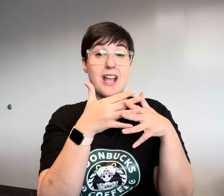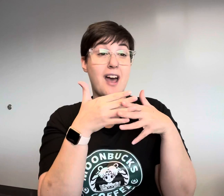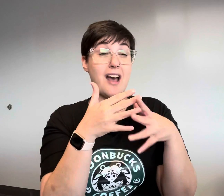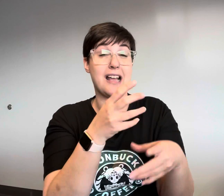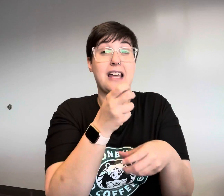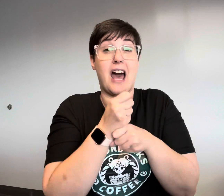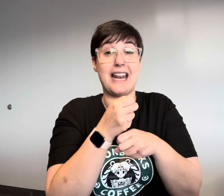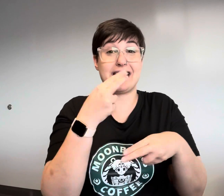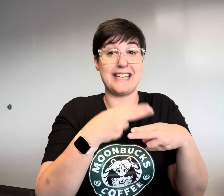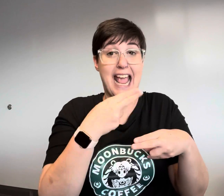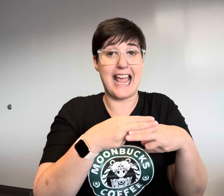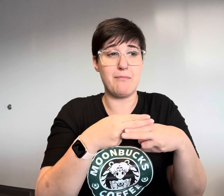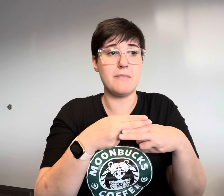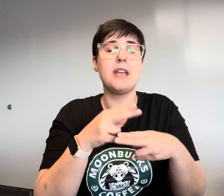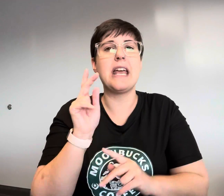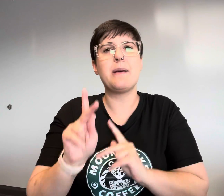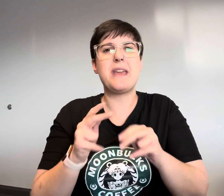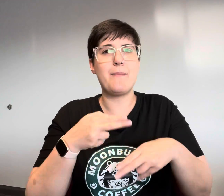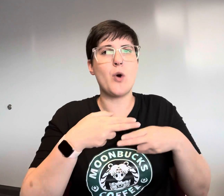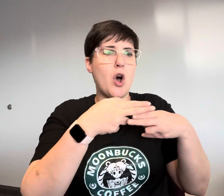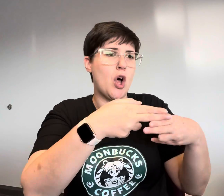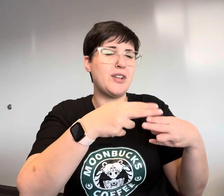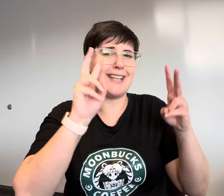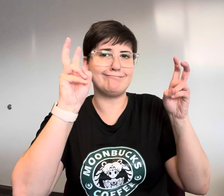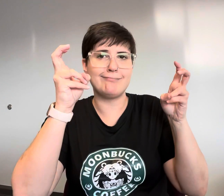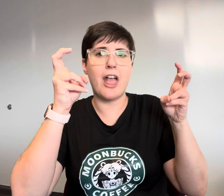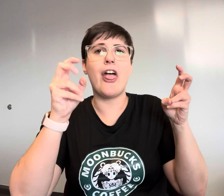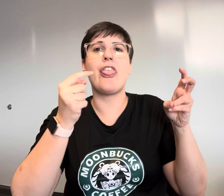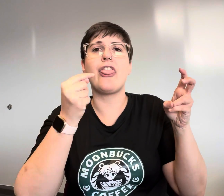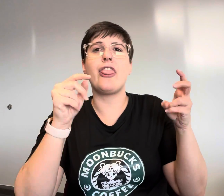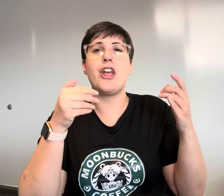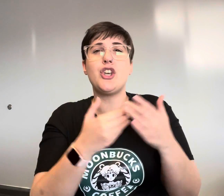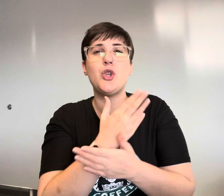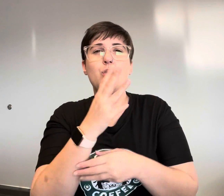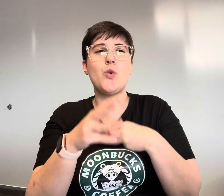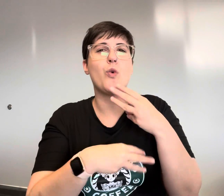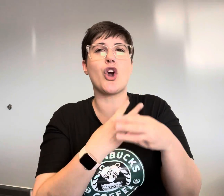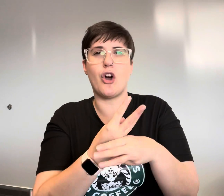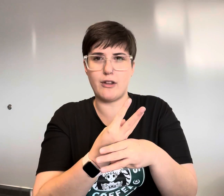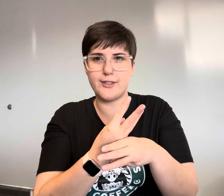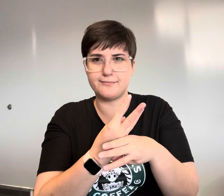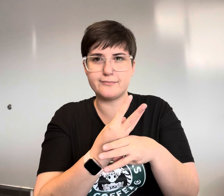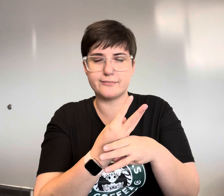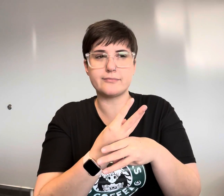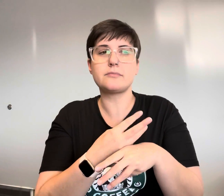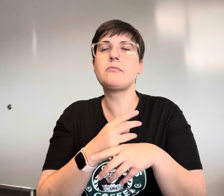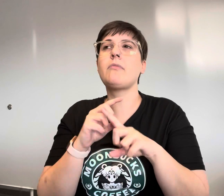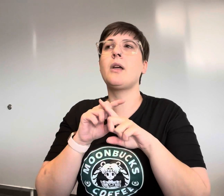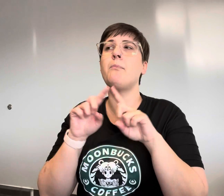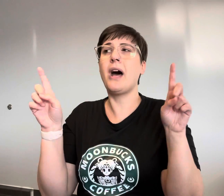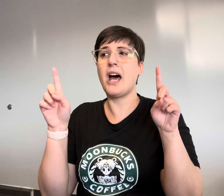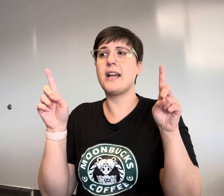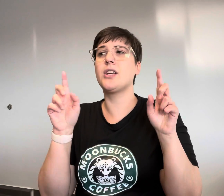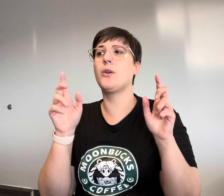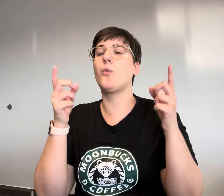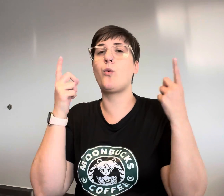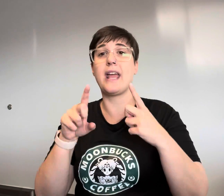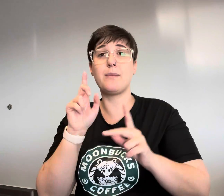America got its name, people called it the New World. But when